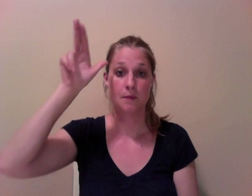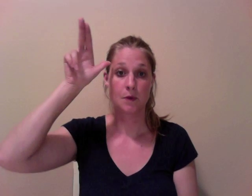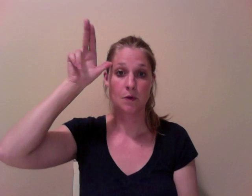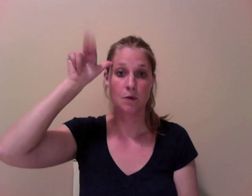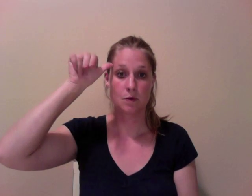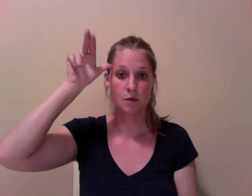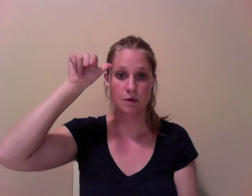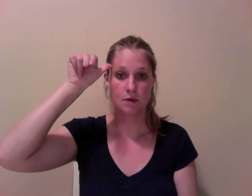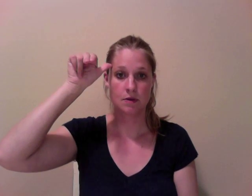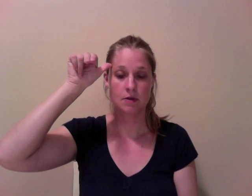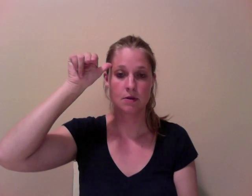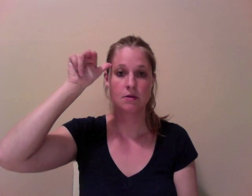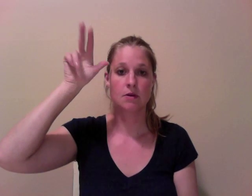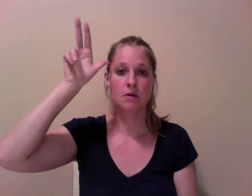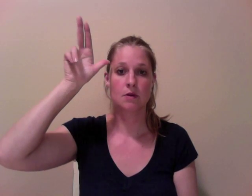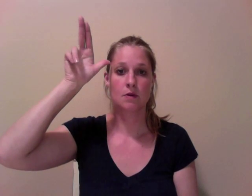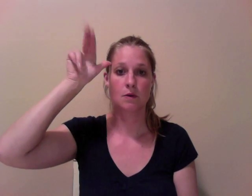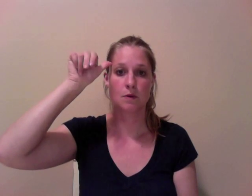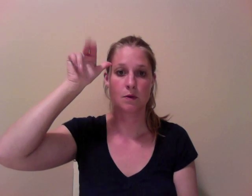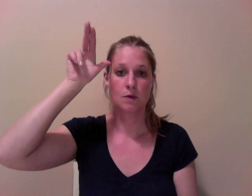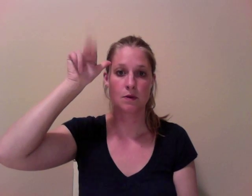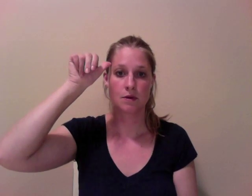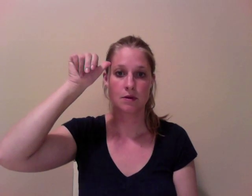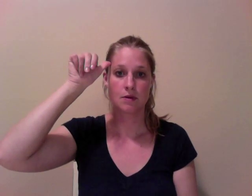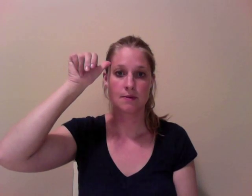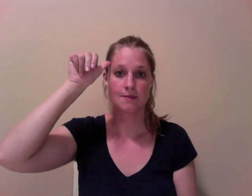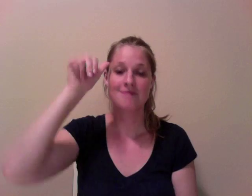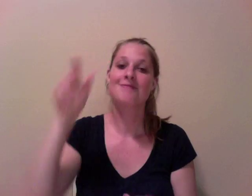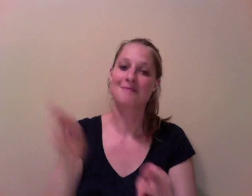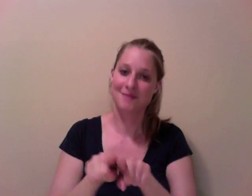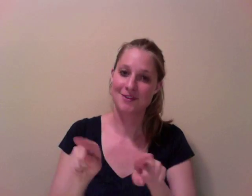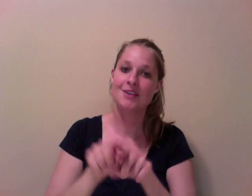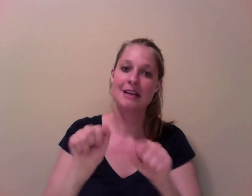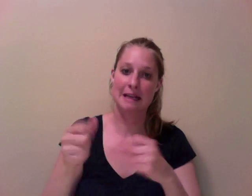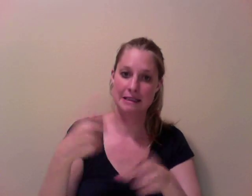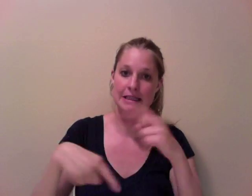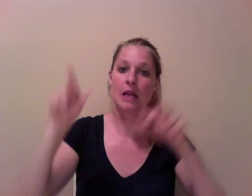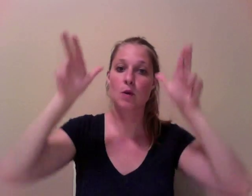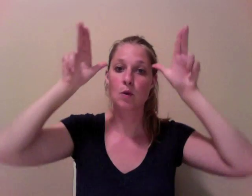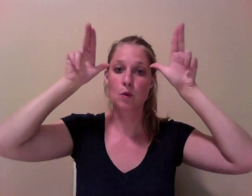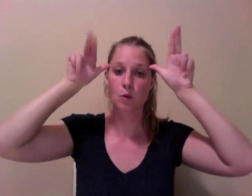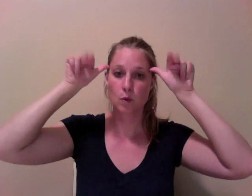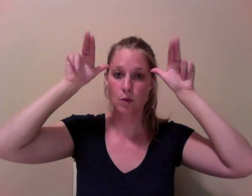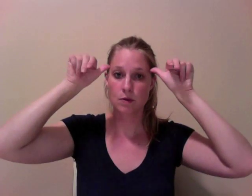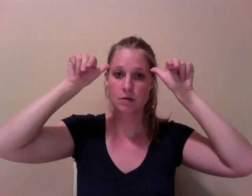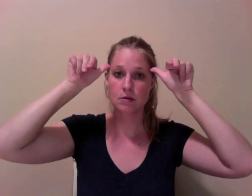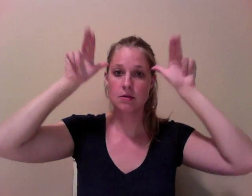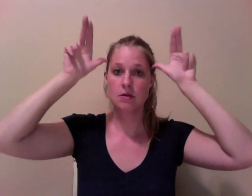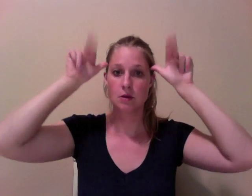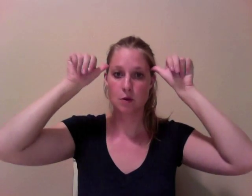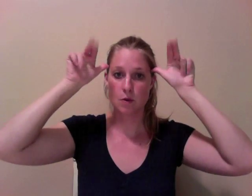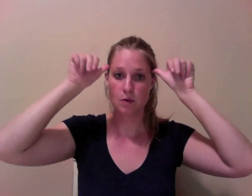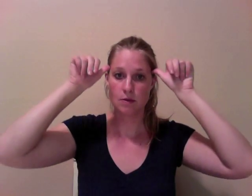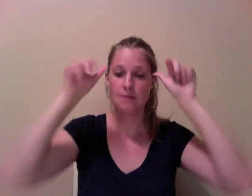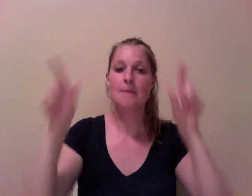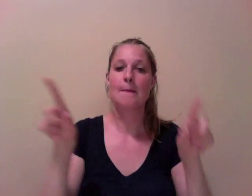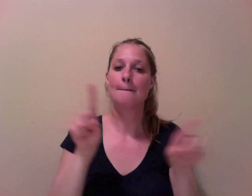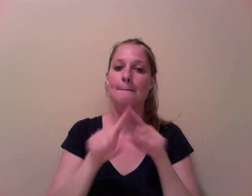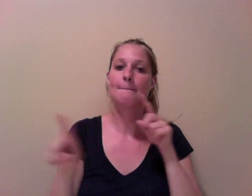For horse, your right hand to the right hand side of your face, and again you can make it with both hands like this, but